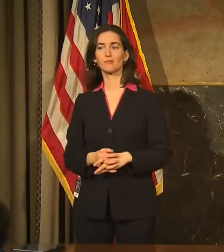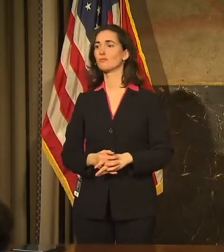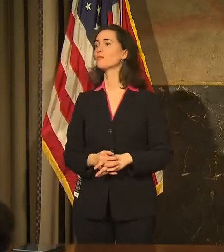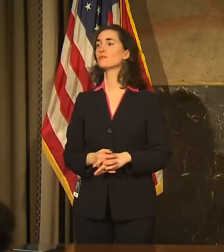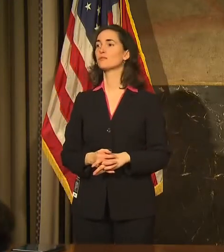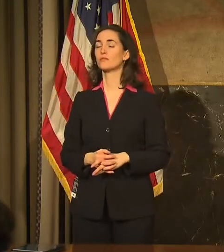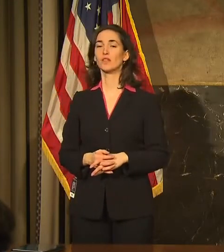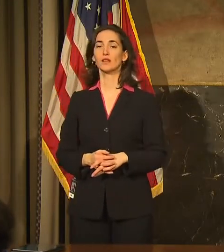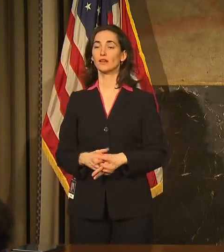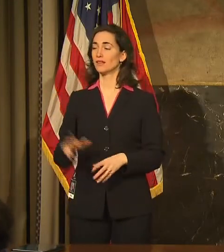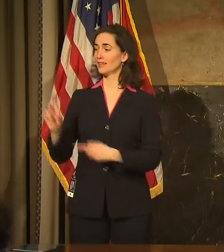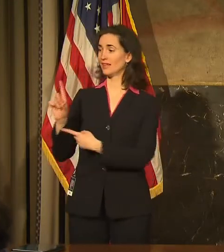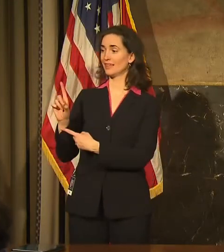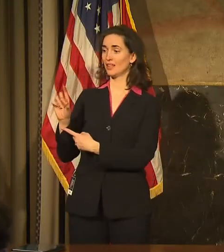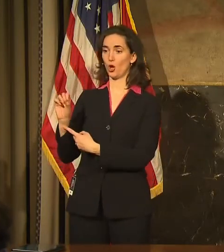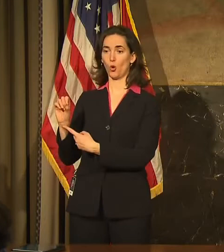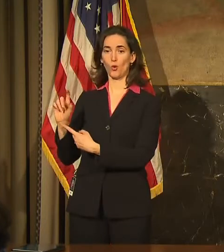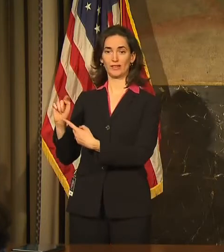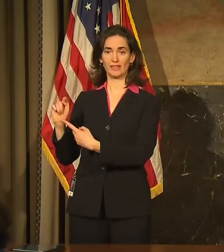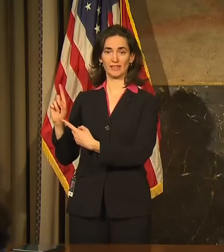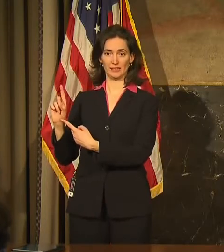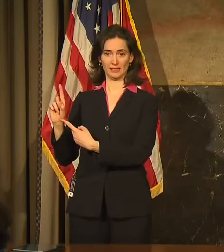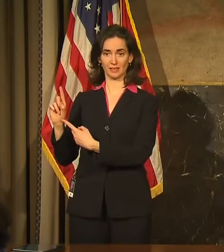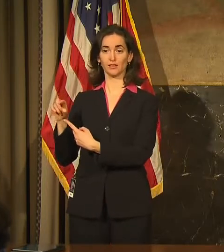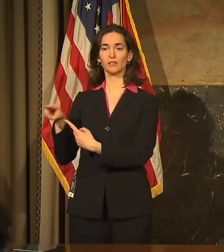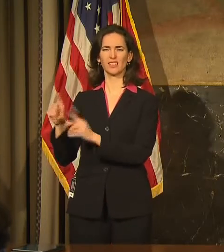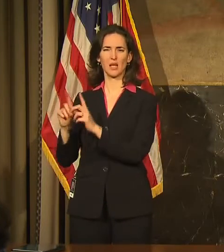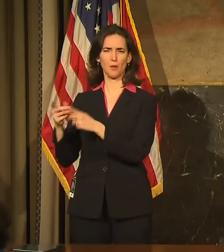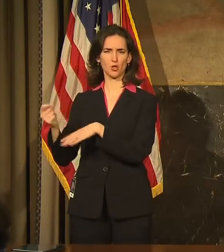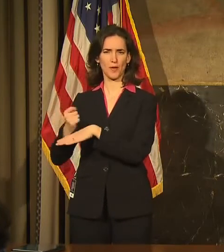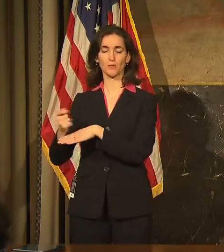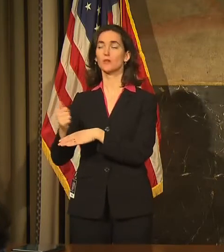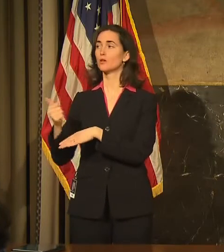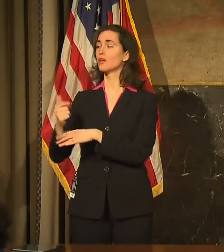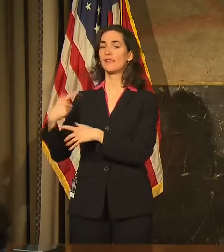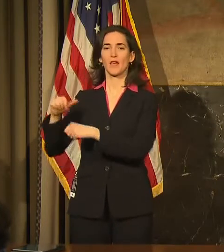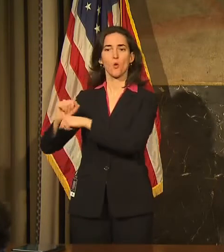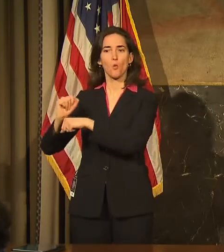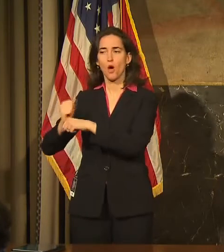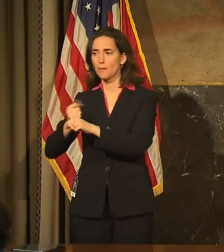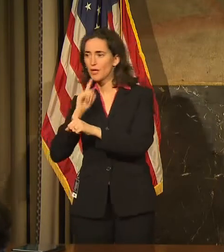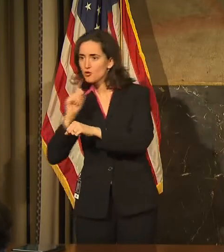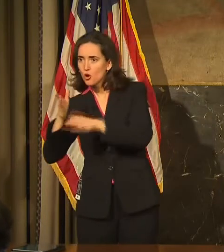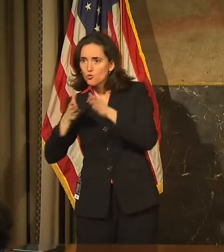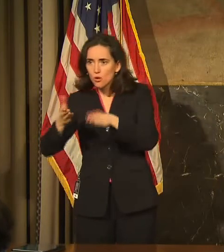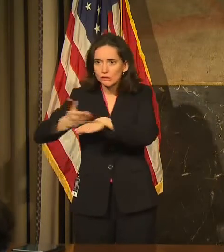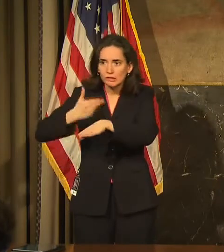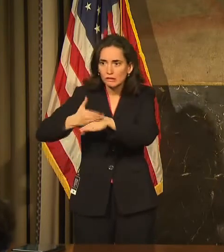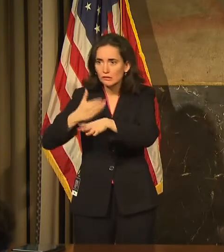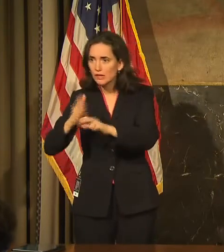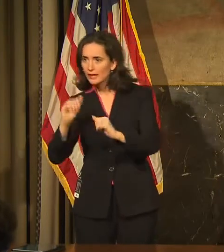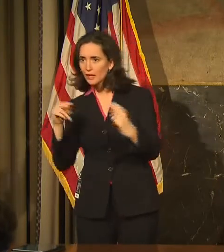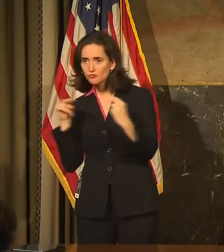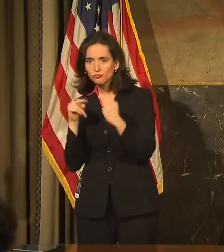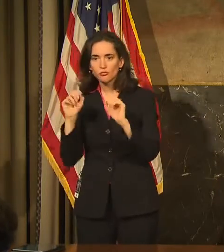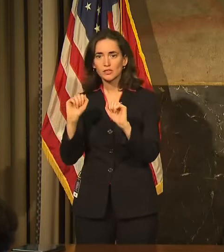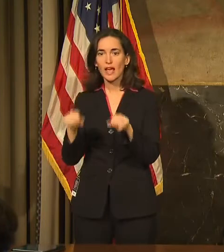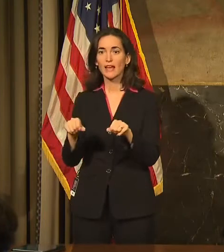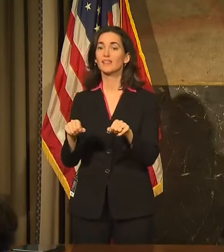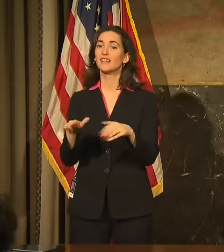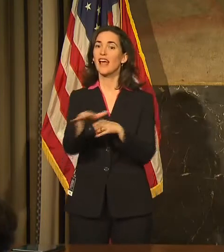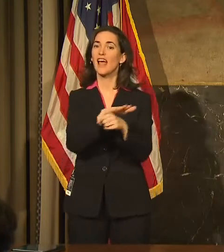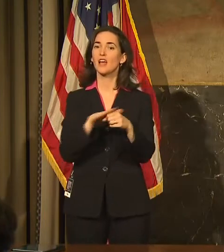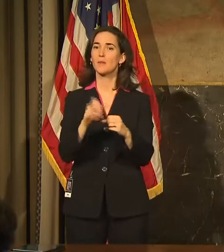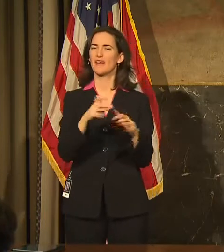DOTD's been working around the clock to get more roads passable. Obviously, ice continues to be a problem in many areas. As